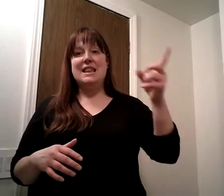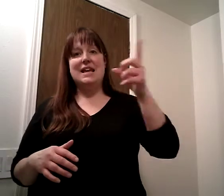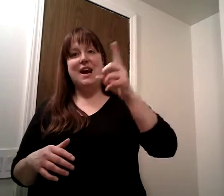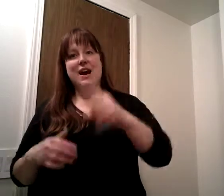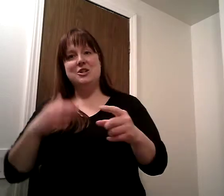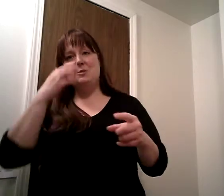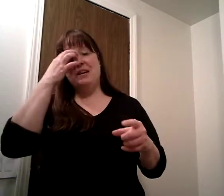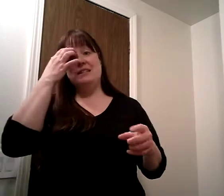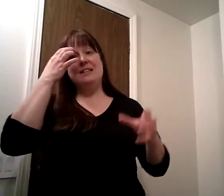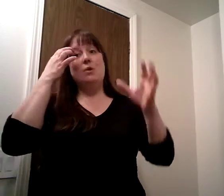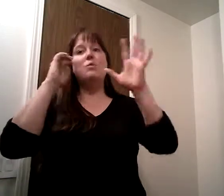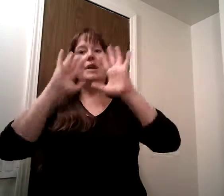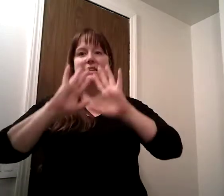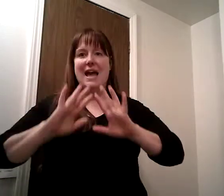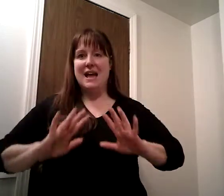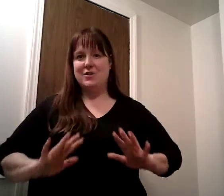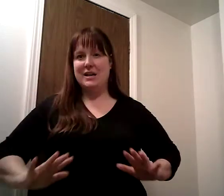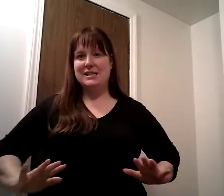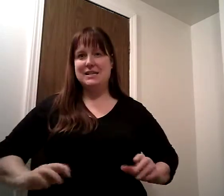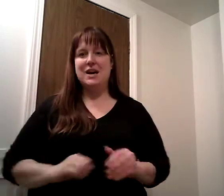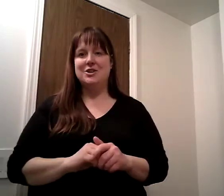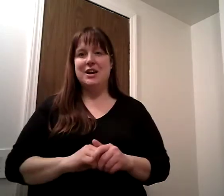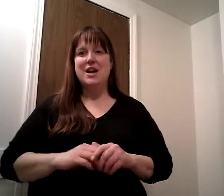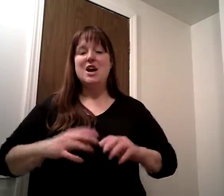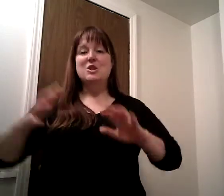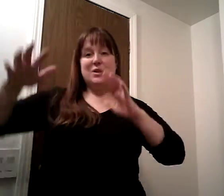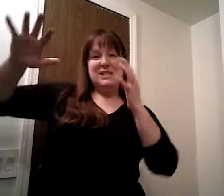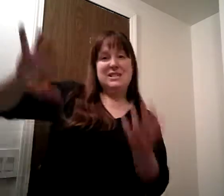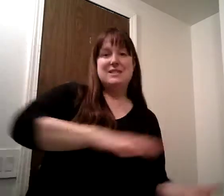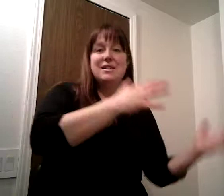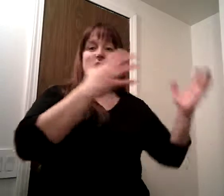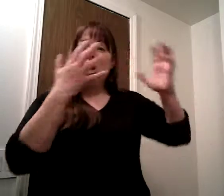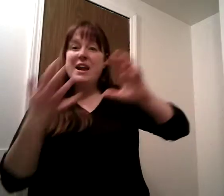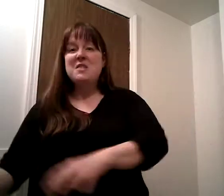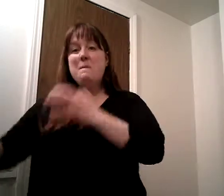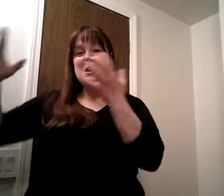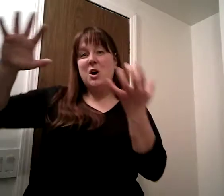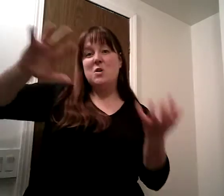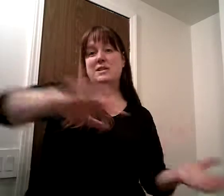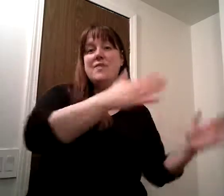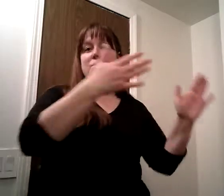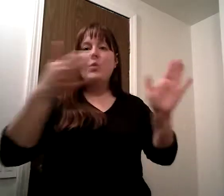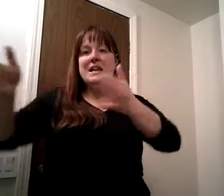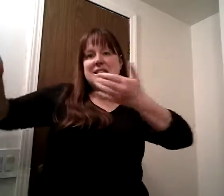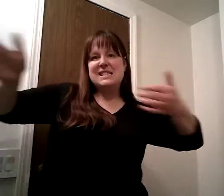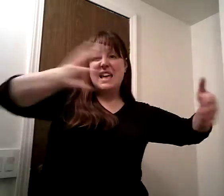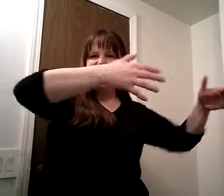then hushed, because that's how we want it to end, right? Is that it's hushing. So we're going to chided the billows, and then wind is like